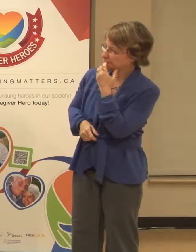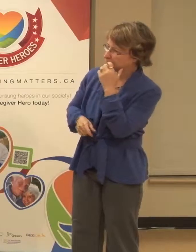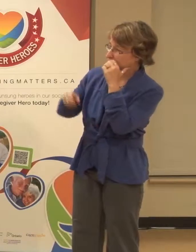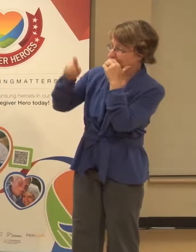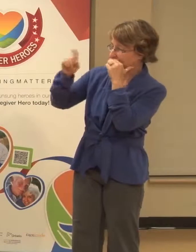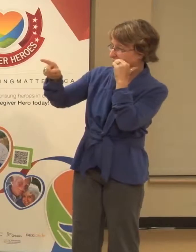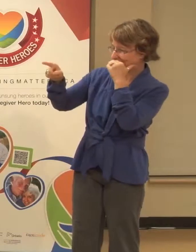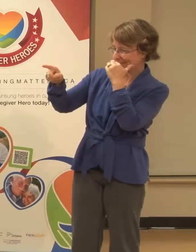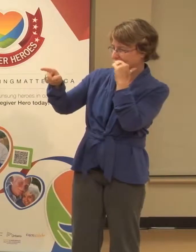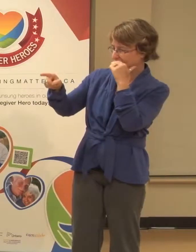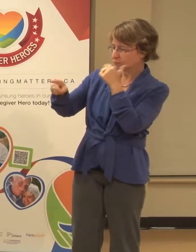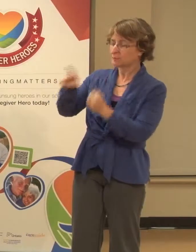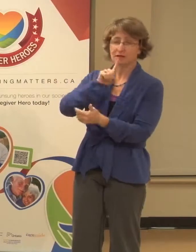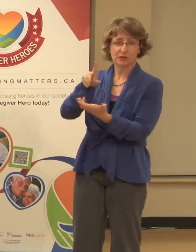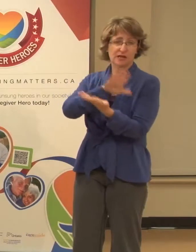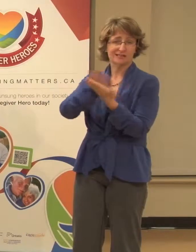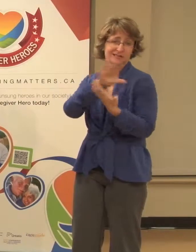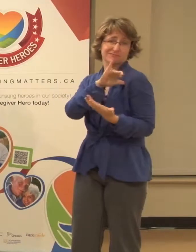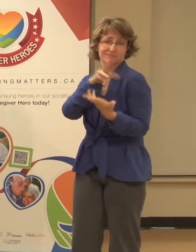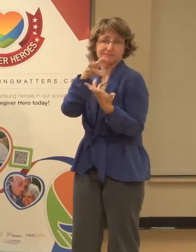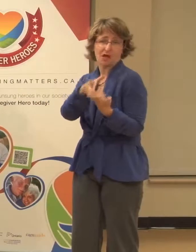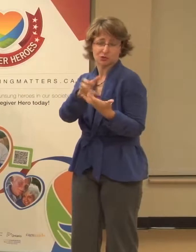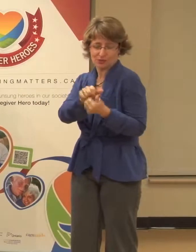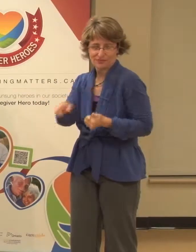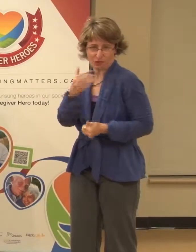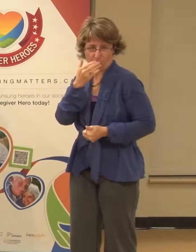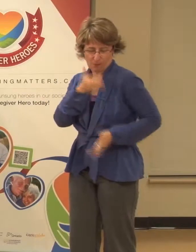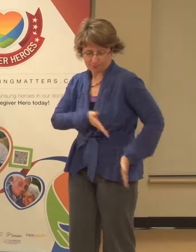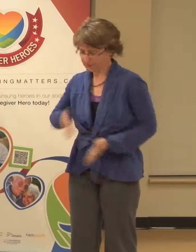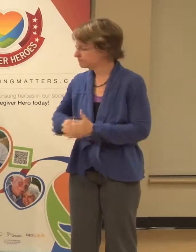this blouse, it would be a really nice match.